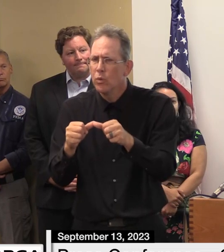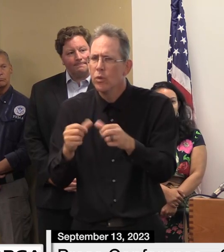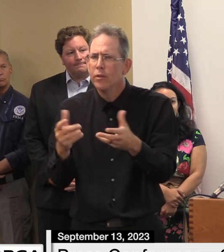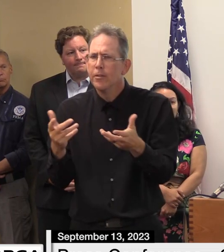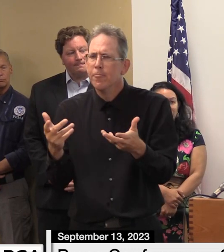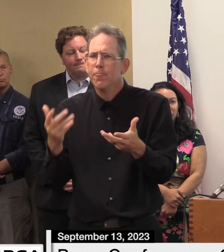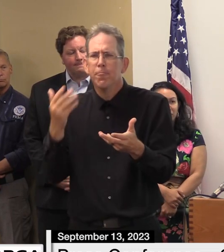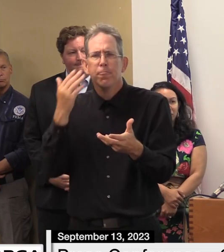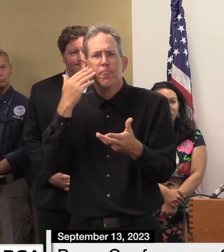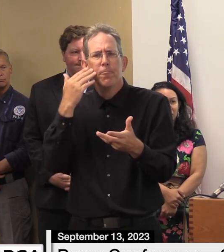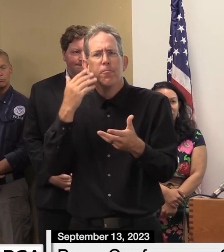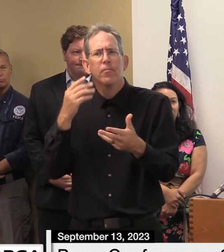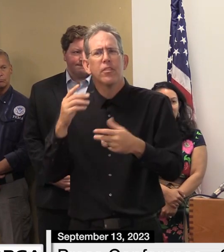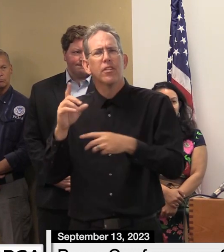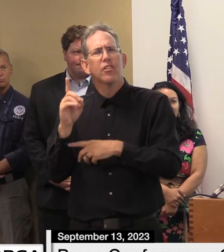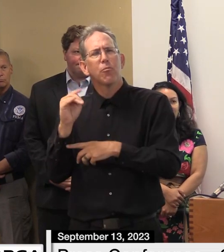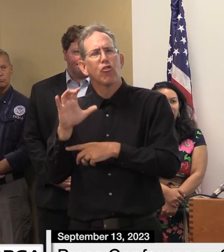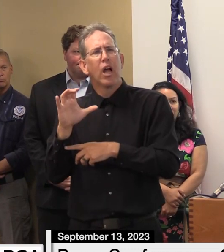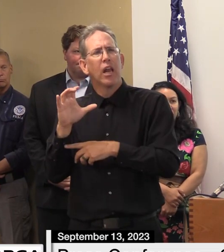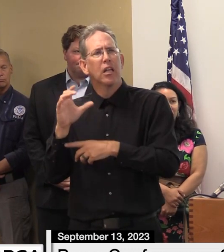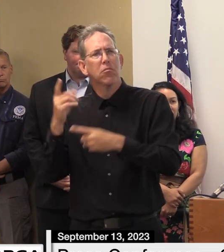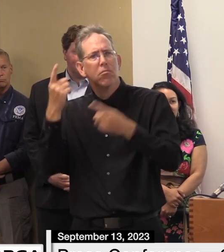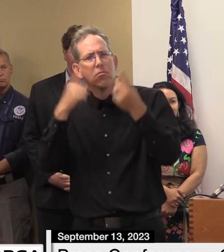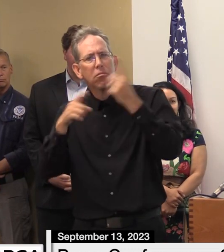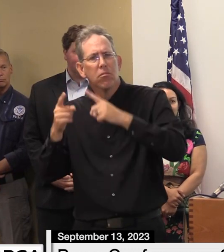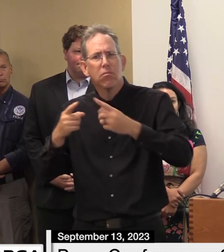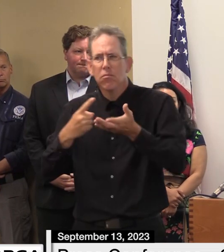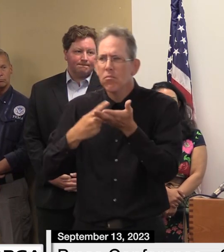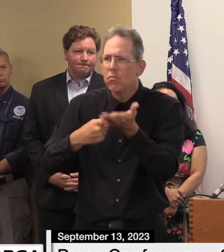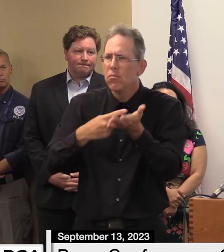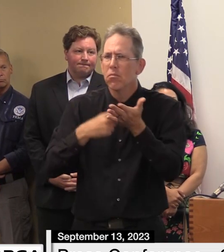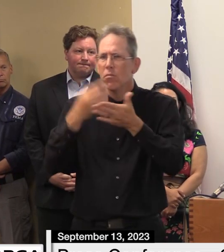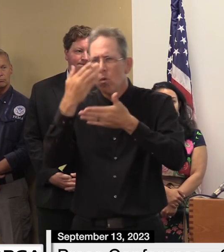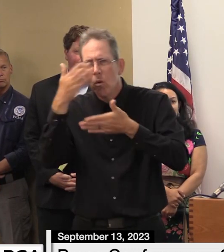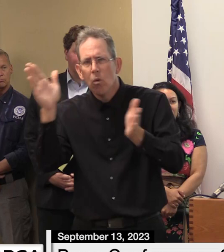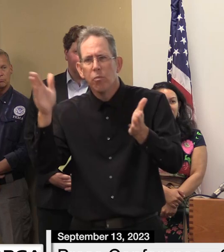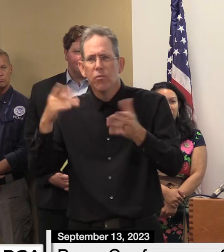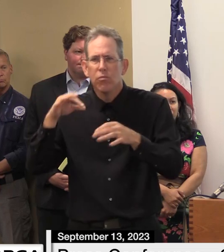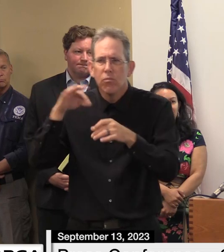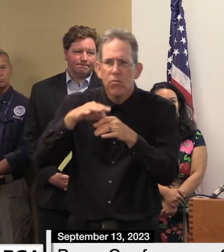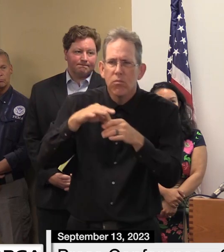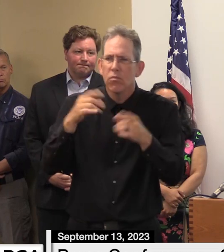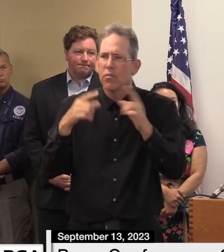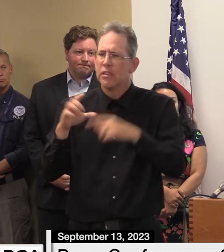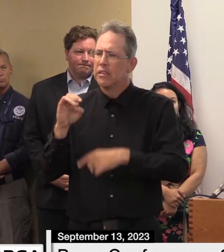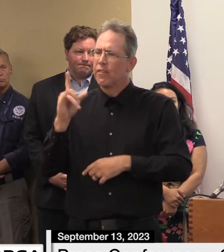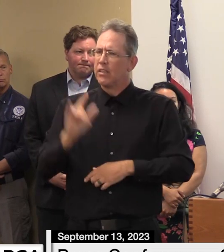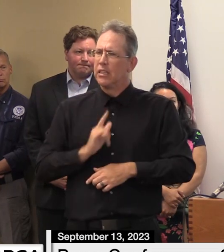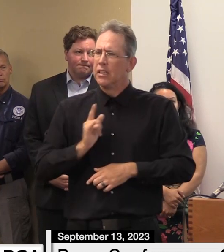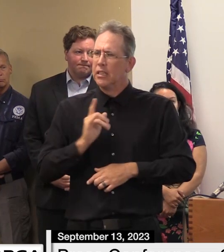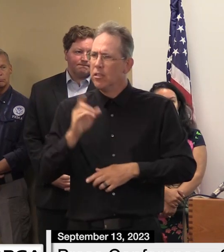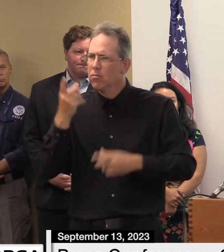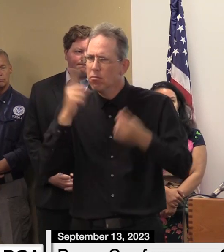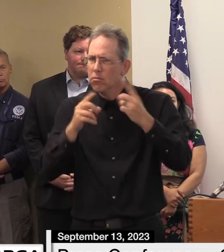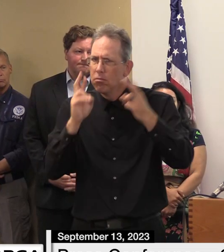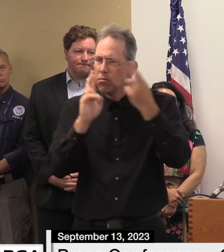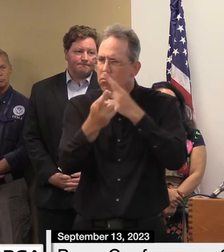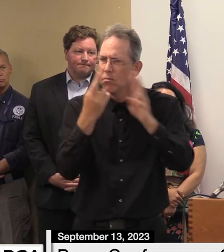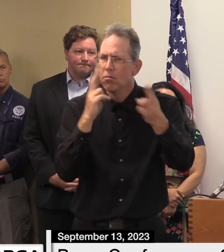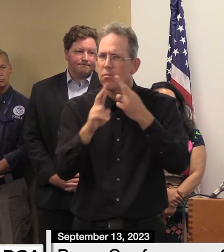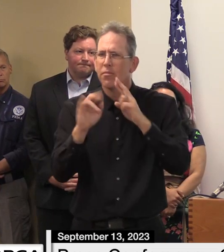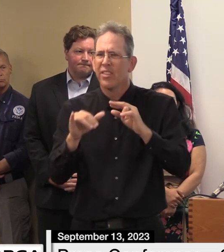democracy that respects the rule of law. And he is accused, but he hasn't been